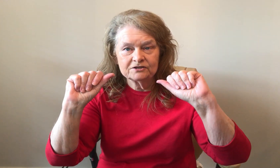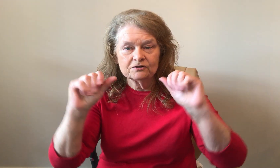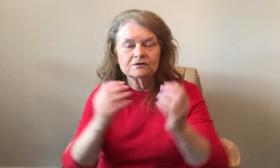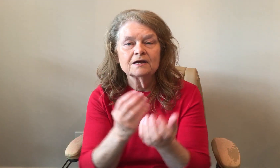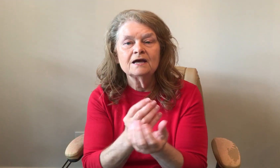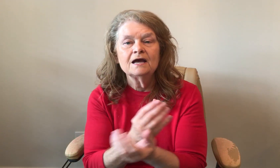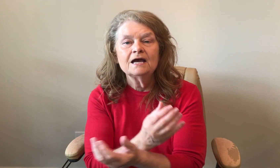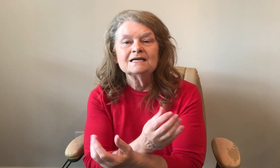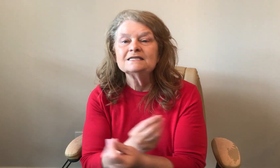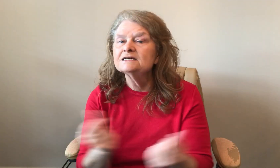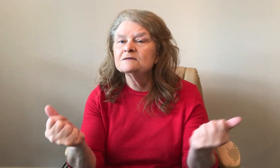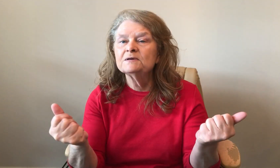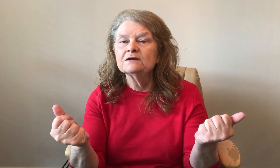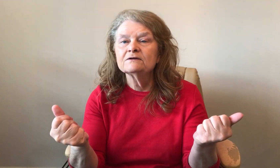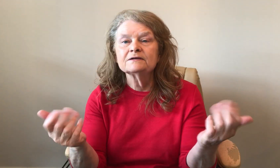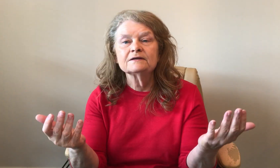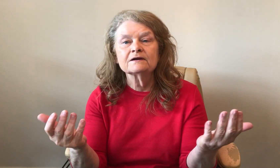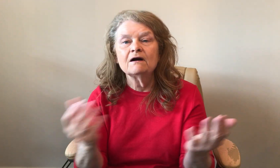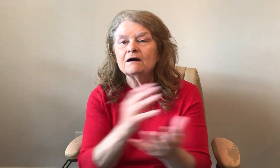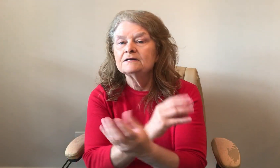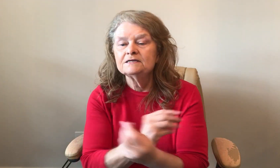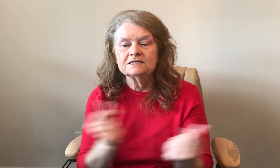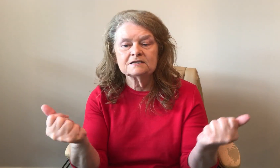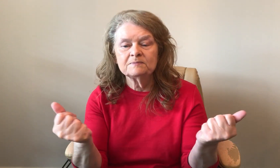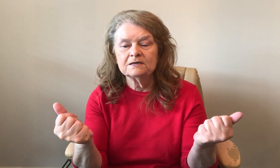dirt. Disappeared. They're gone. Disappeared.